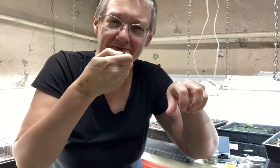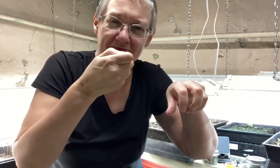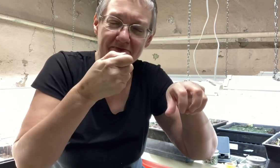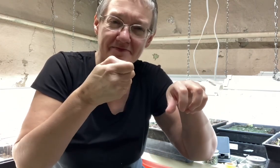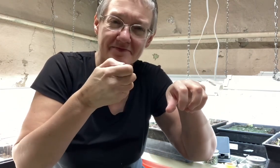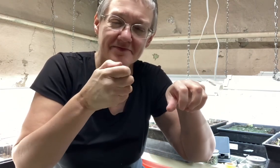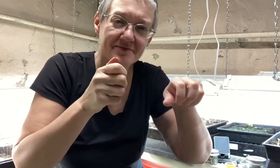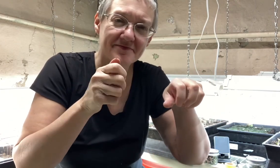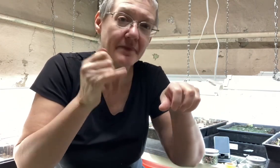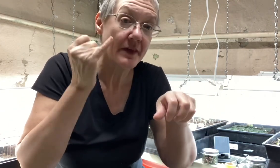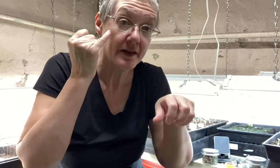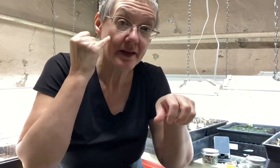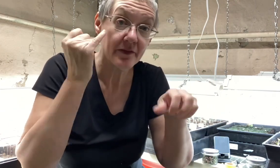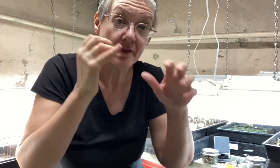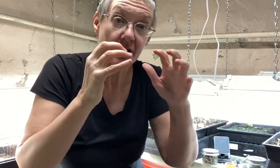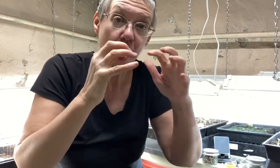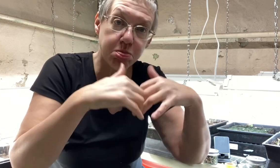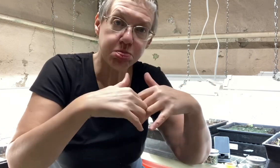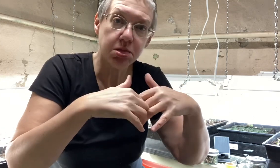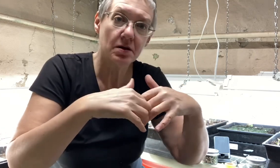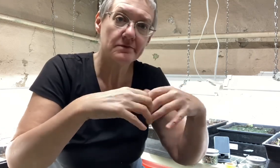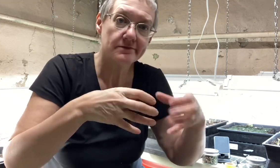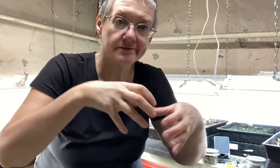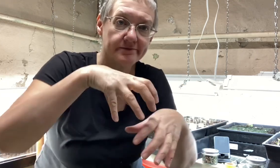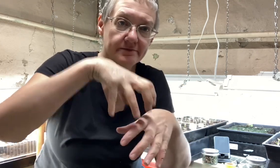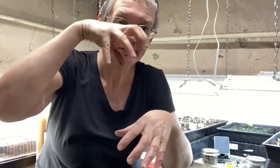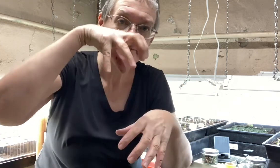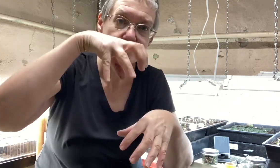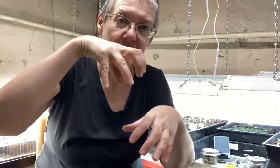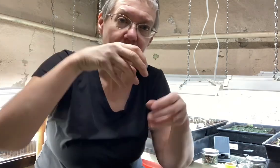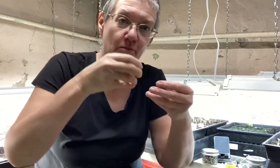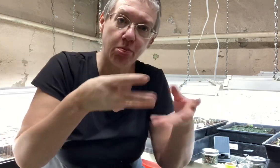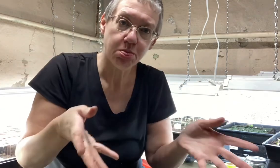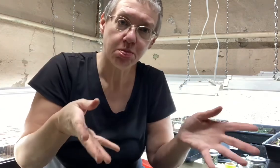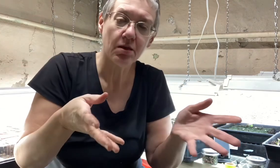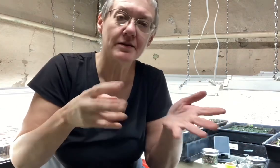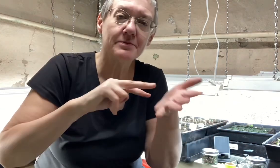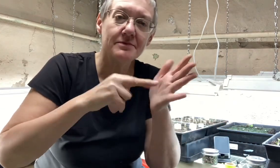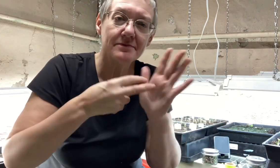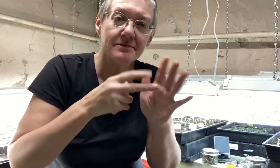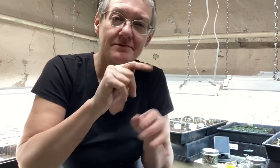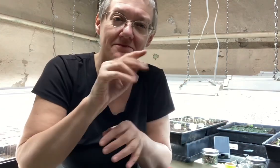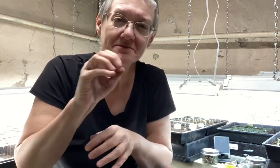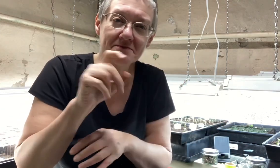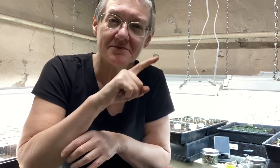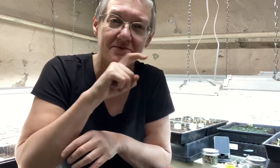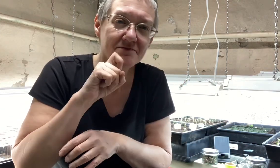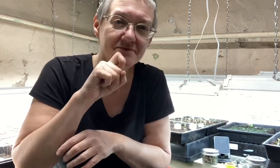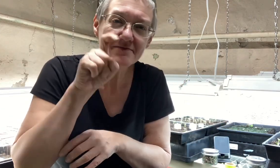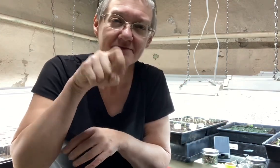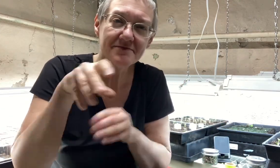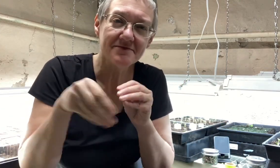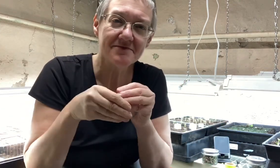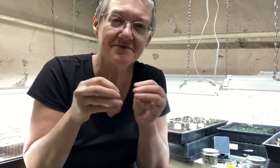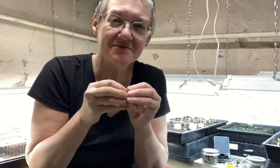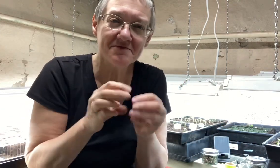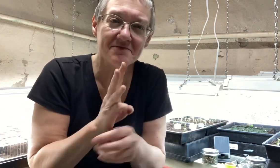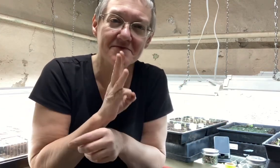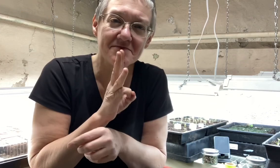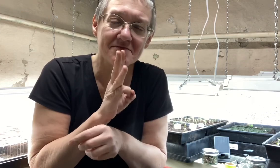some more, and just work it loose. If it crumbles or falls apart when you take it off, it means that the soil's too dry and